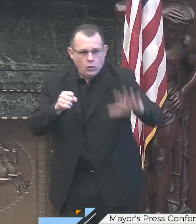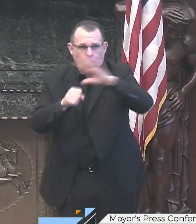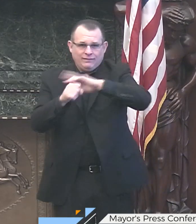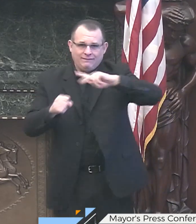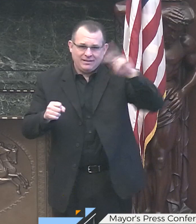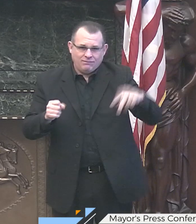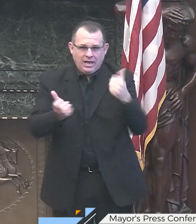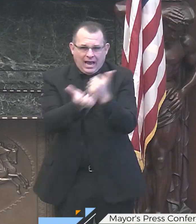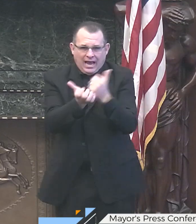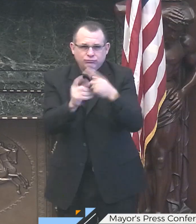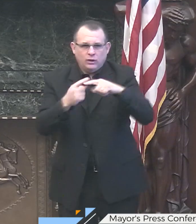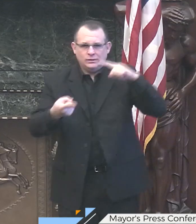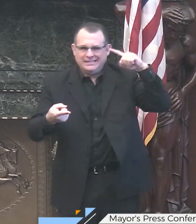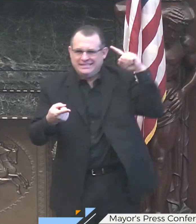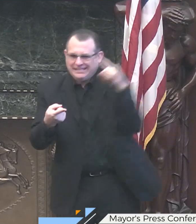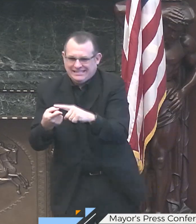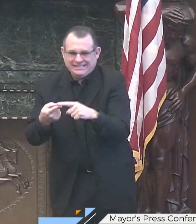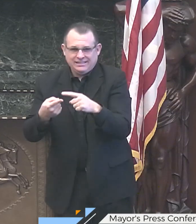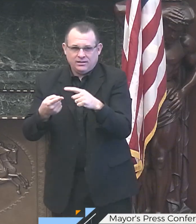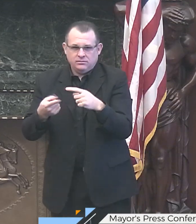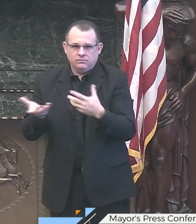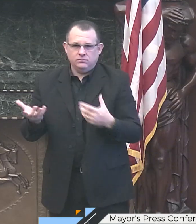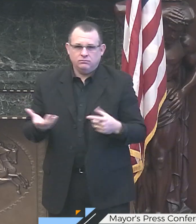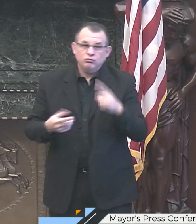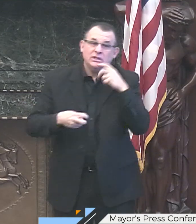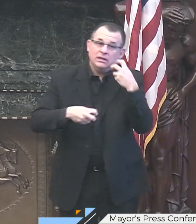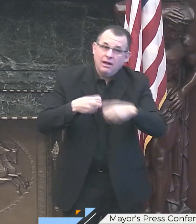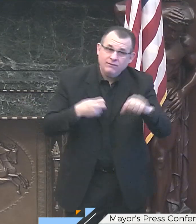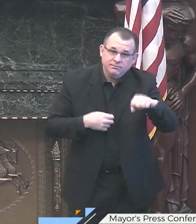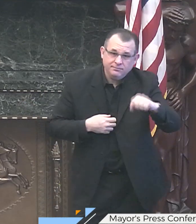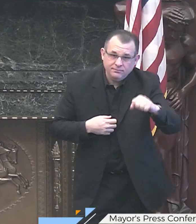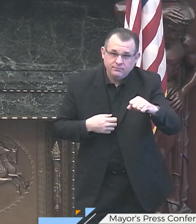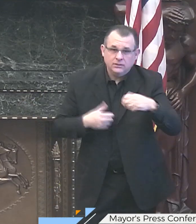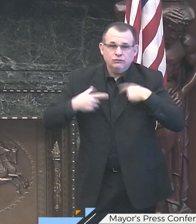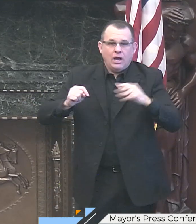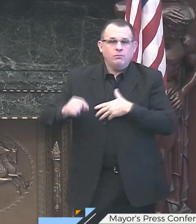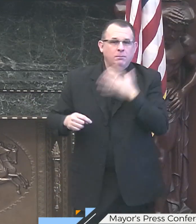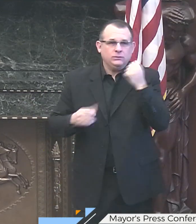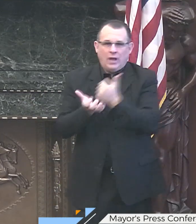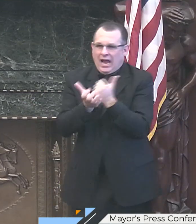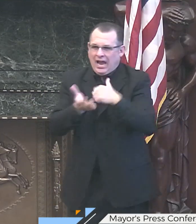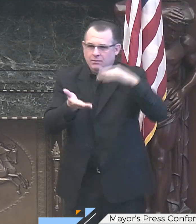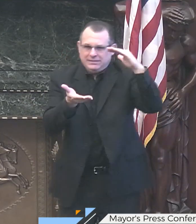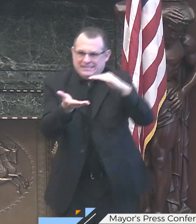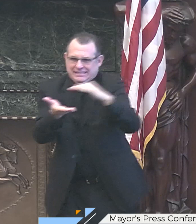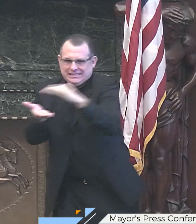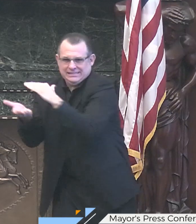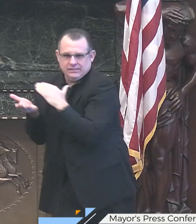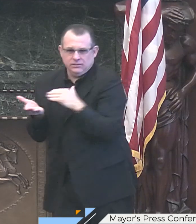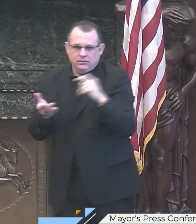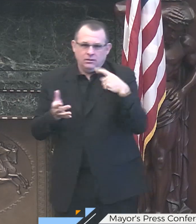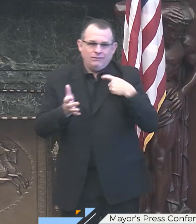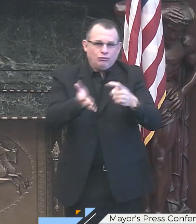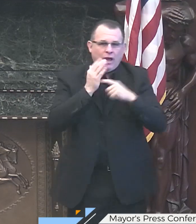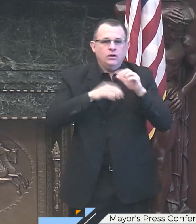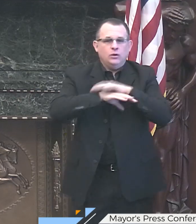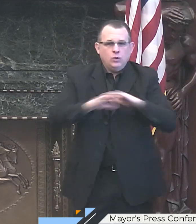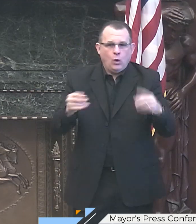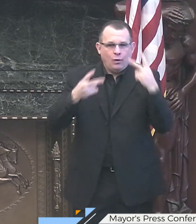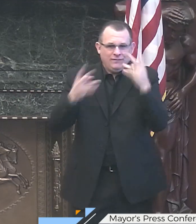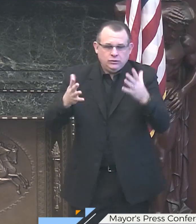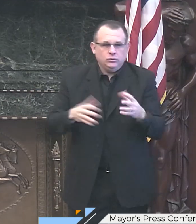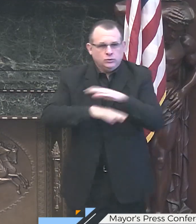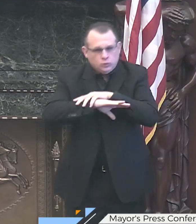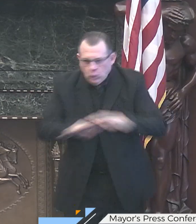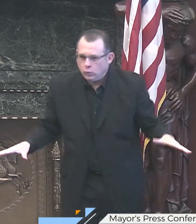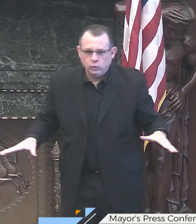We're doing everything we can to protect them. Among them is requiring policies of no visitors. We know many people are